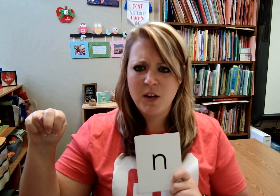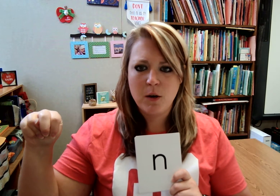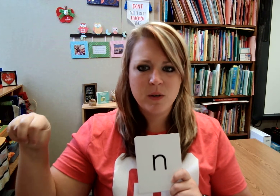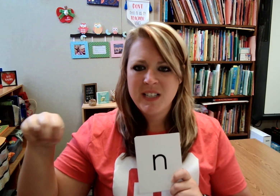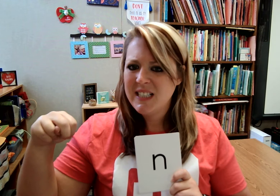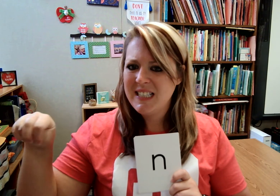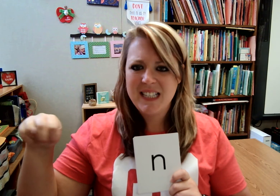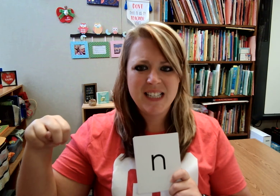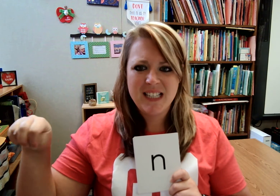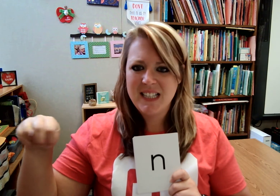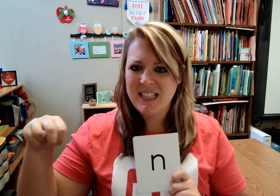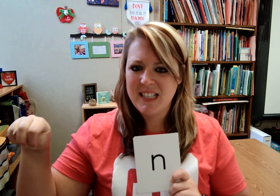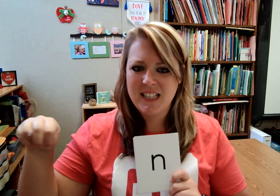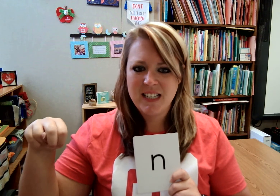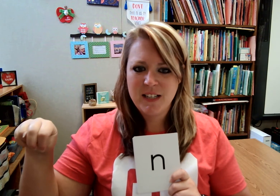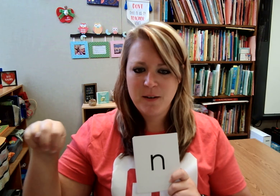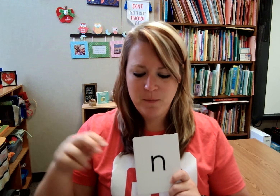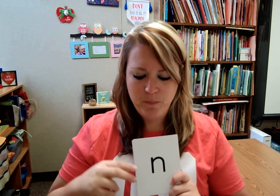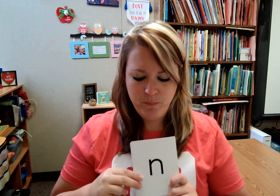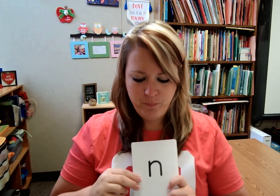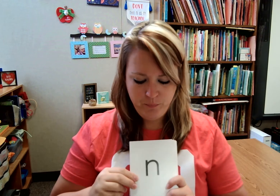no. N.